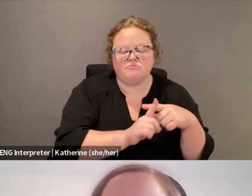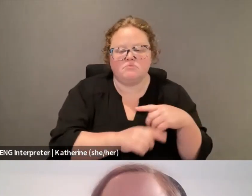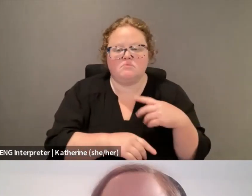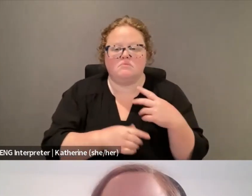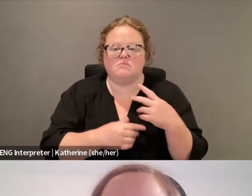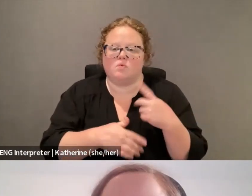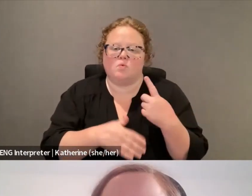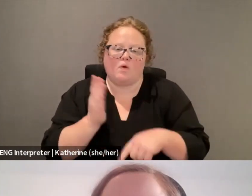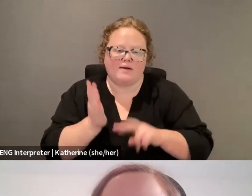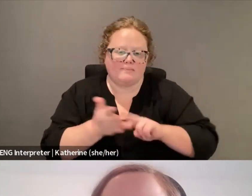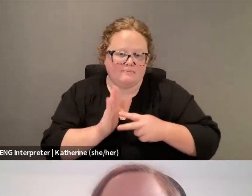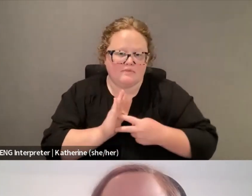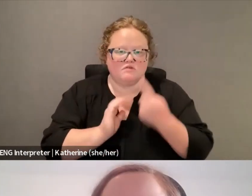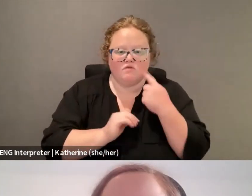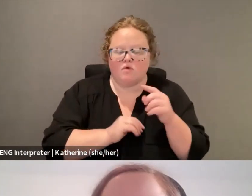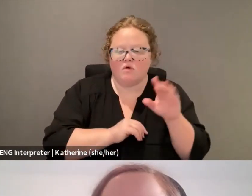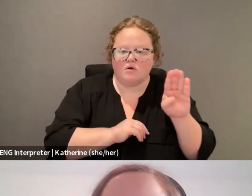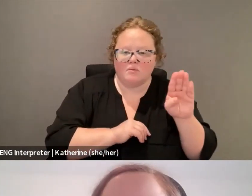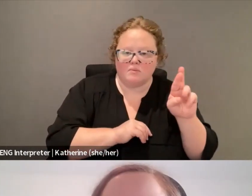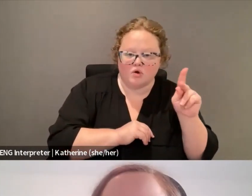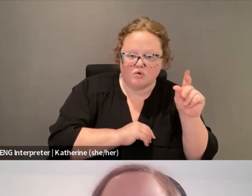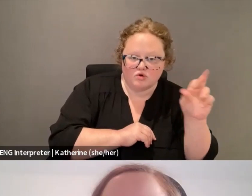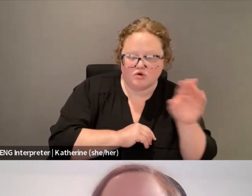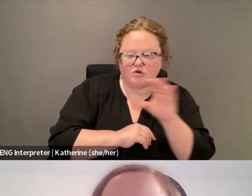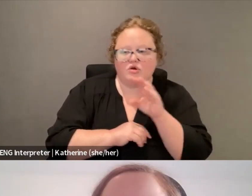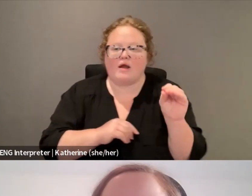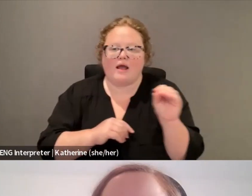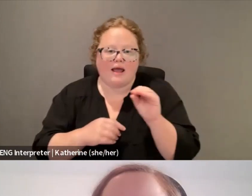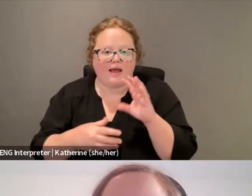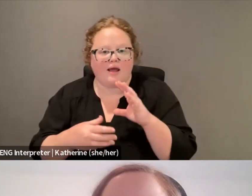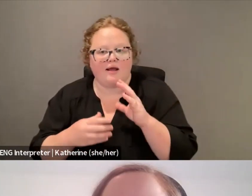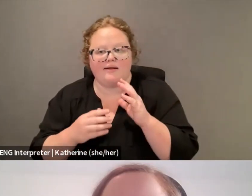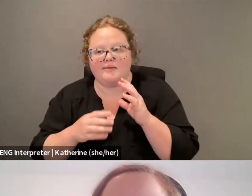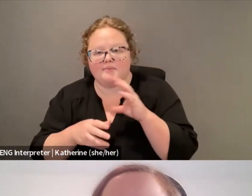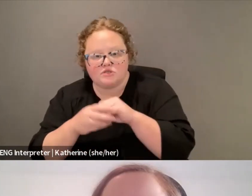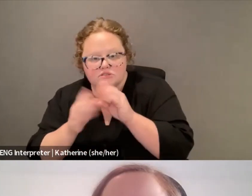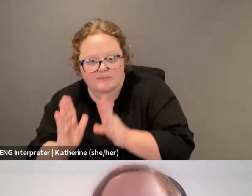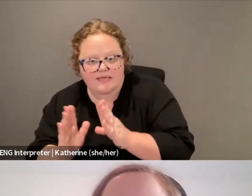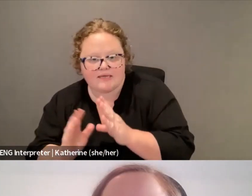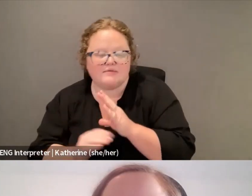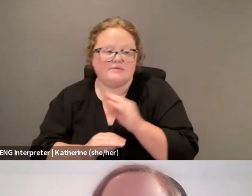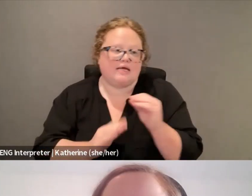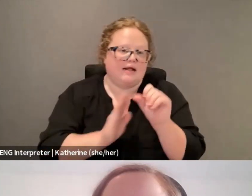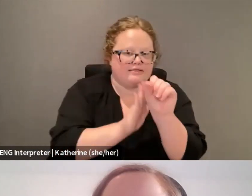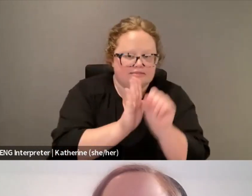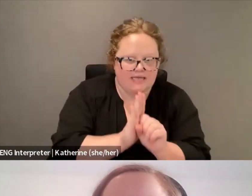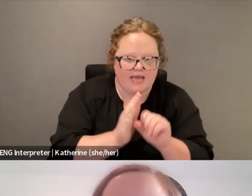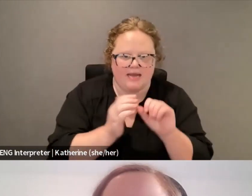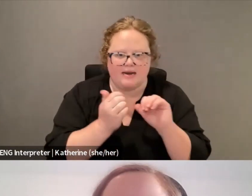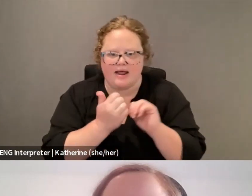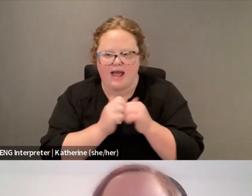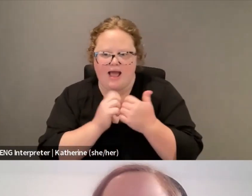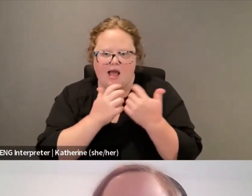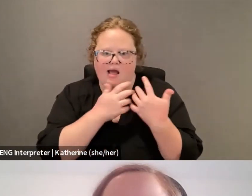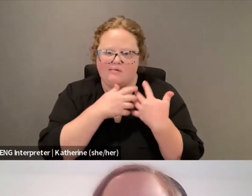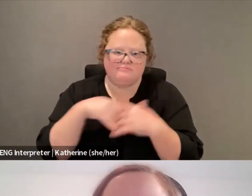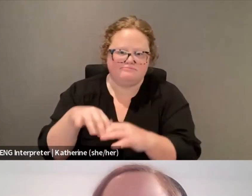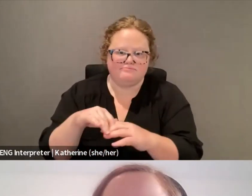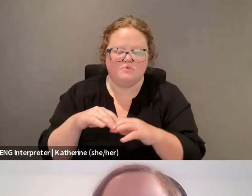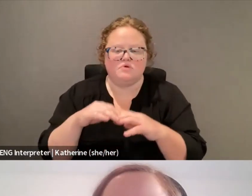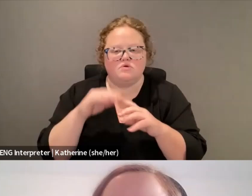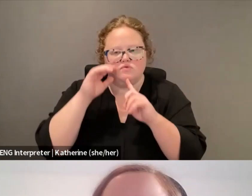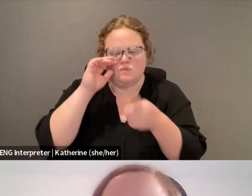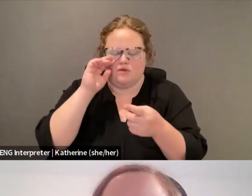what that means for brokers and participants and states and how this can all work. So it's really all over the place, but it